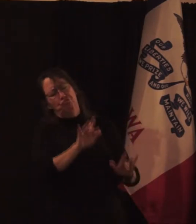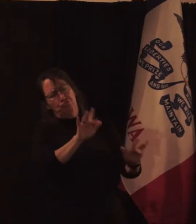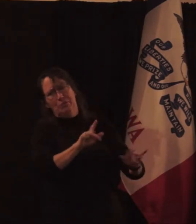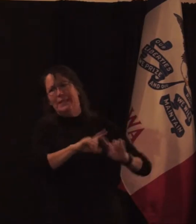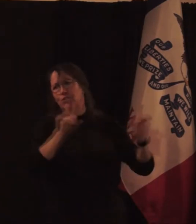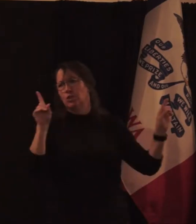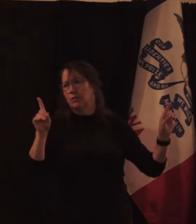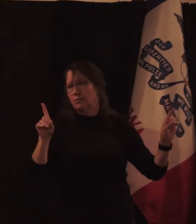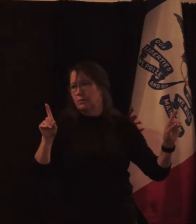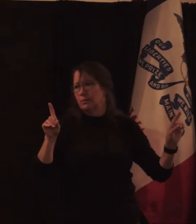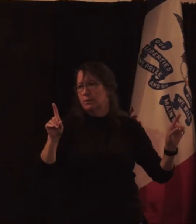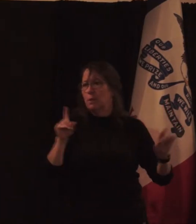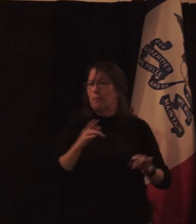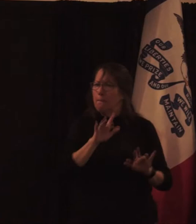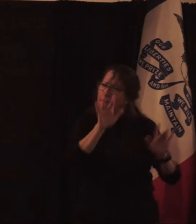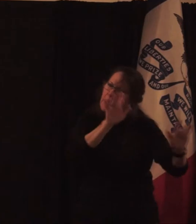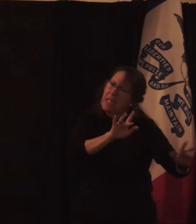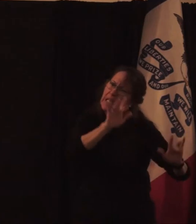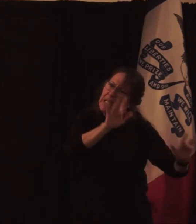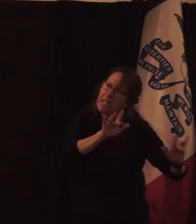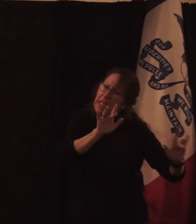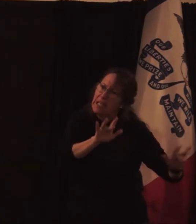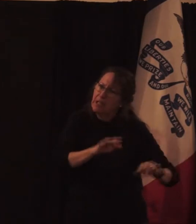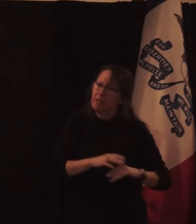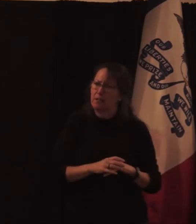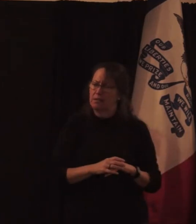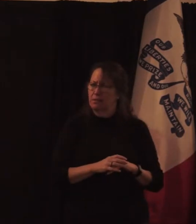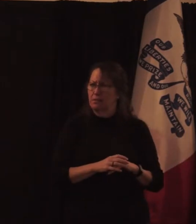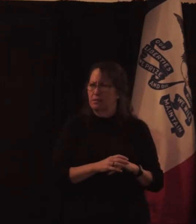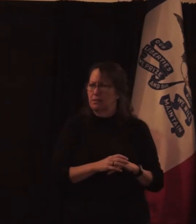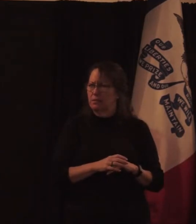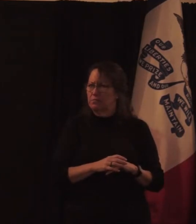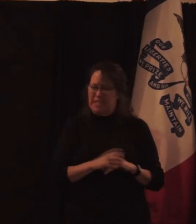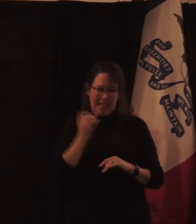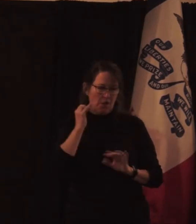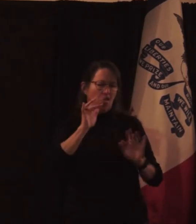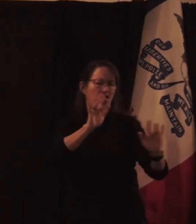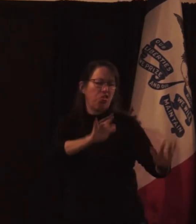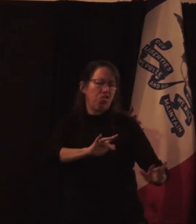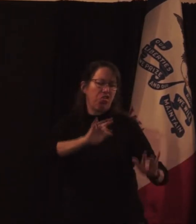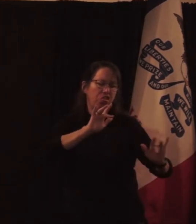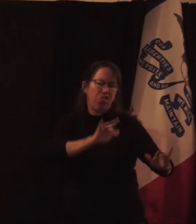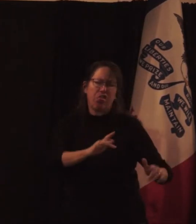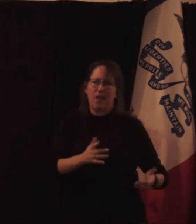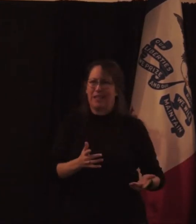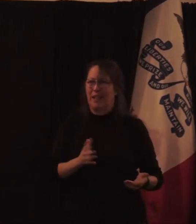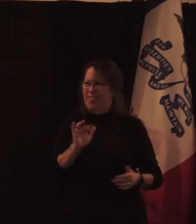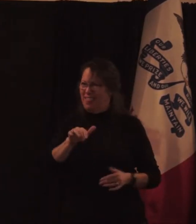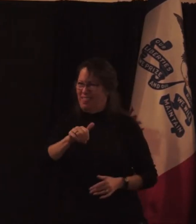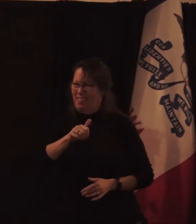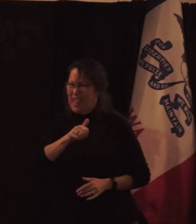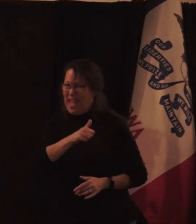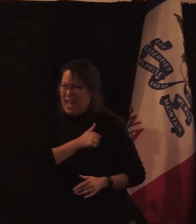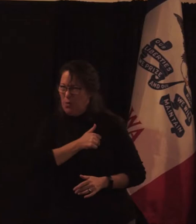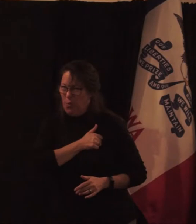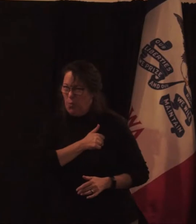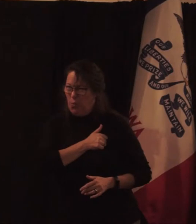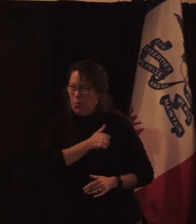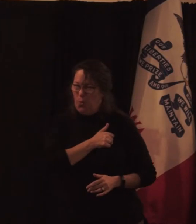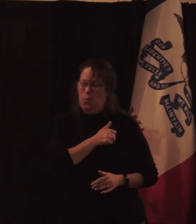And that is to be pitied. And when you pity people like that and you have that kind of